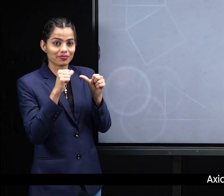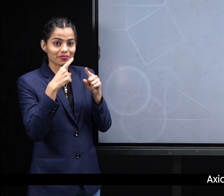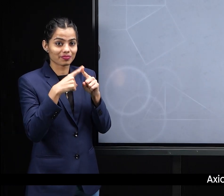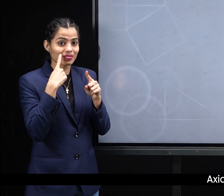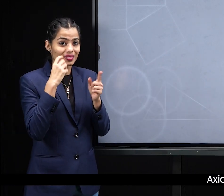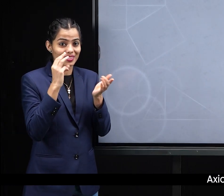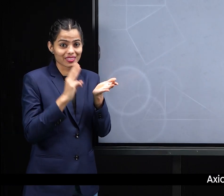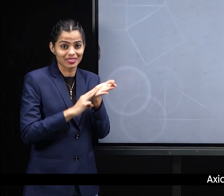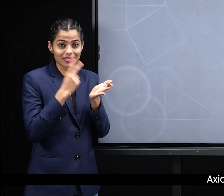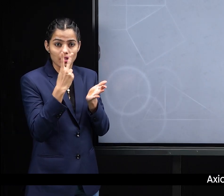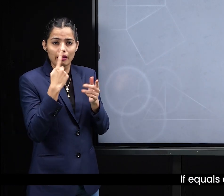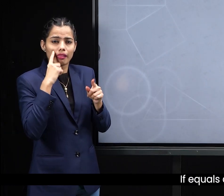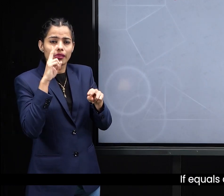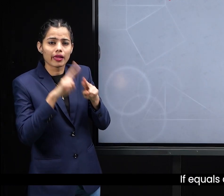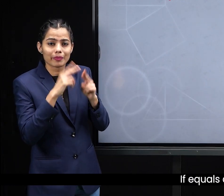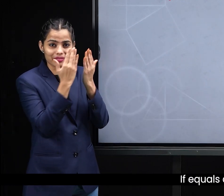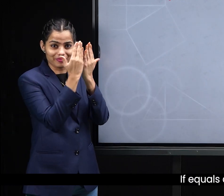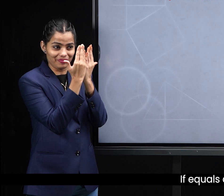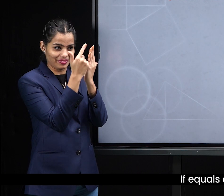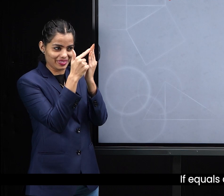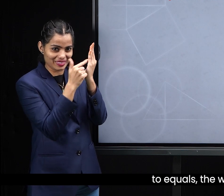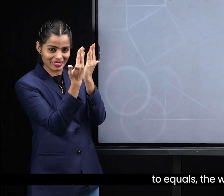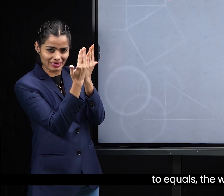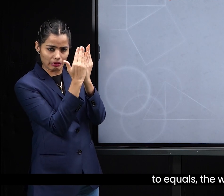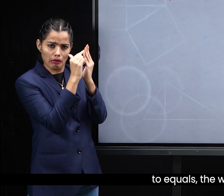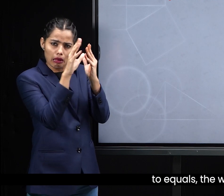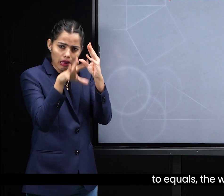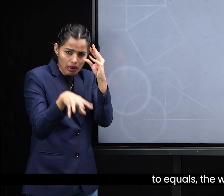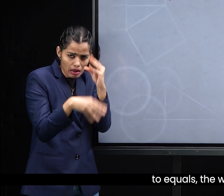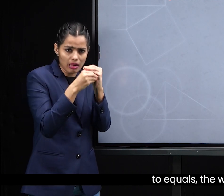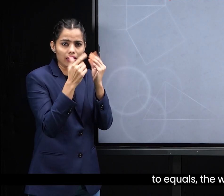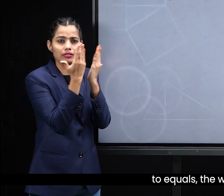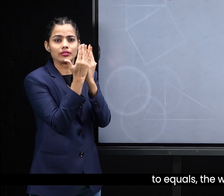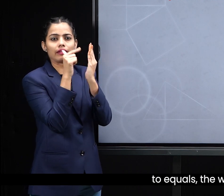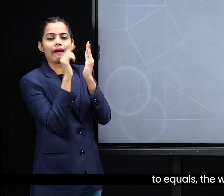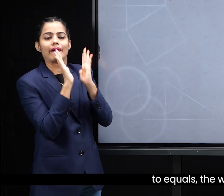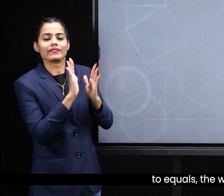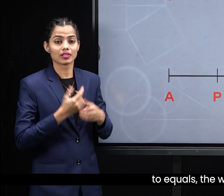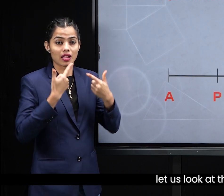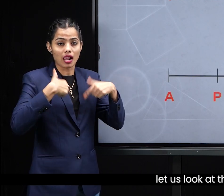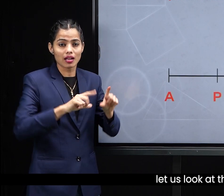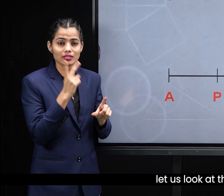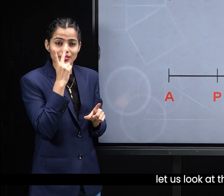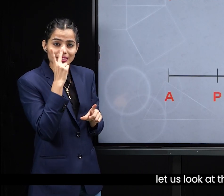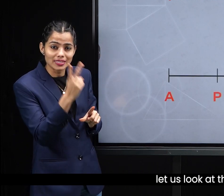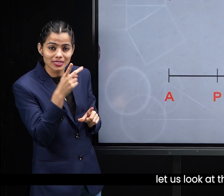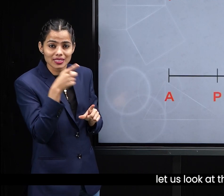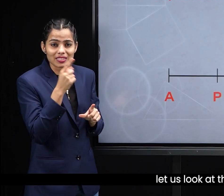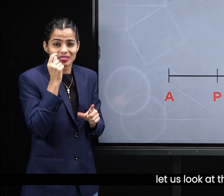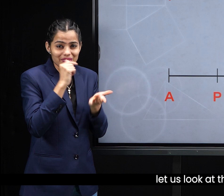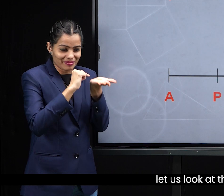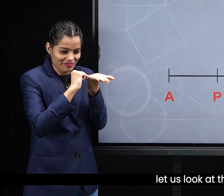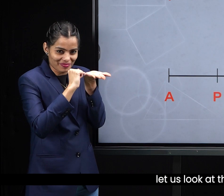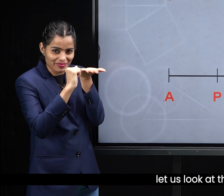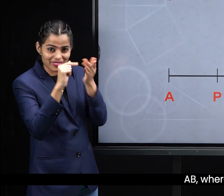Axiom 2. If equals are added to equals, the wholes are equal. Let us look at